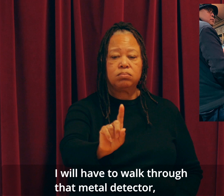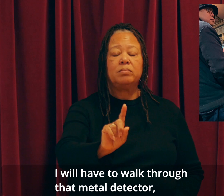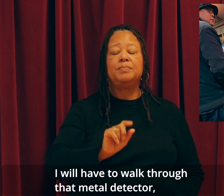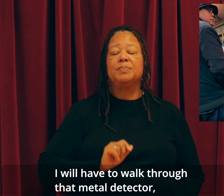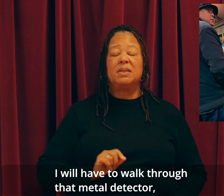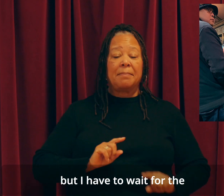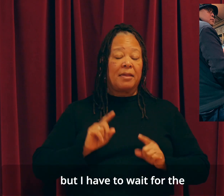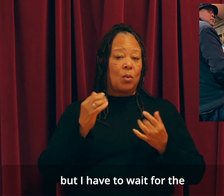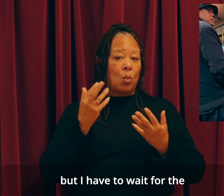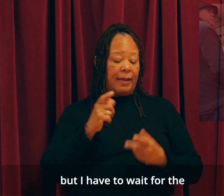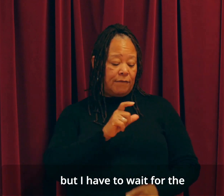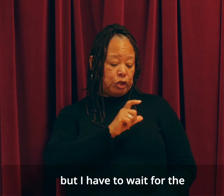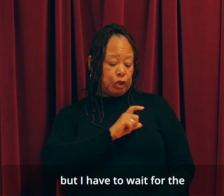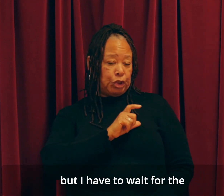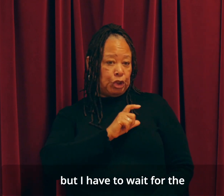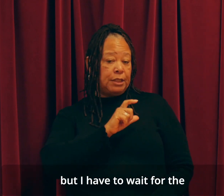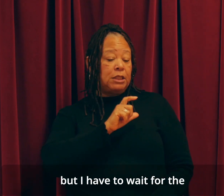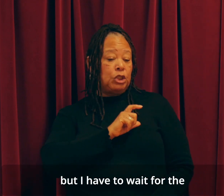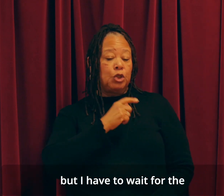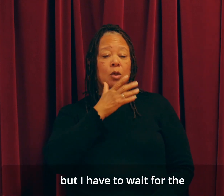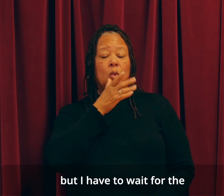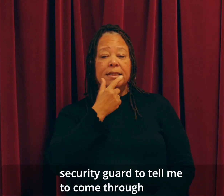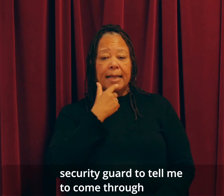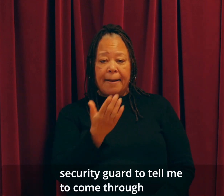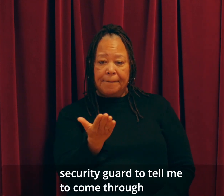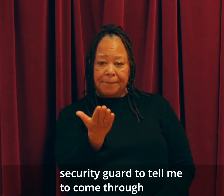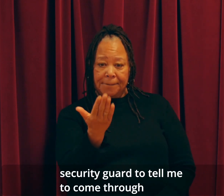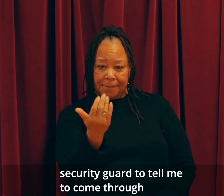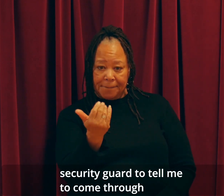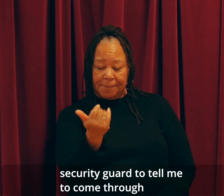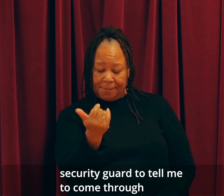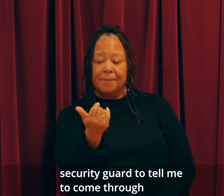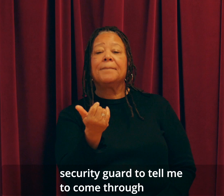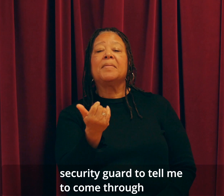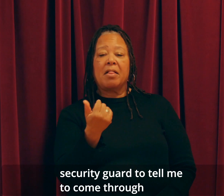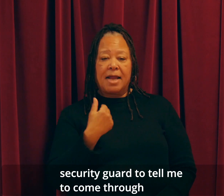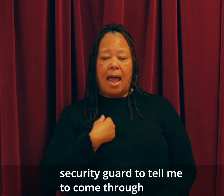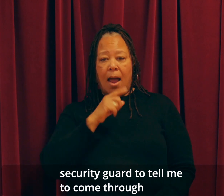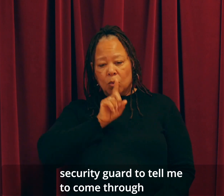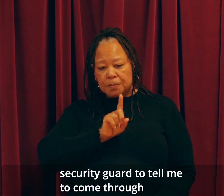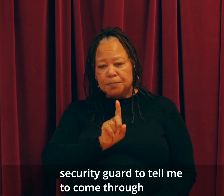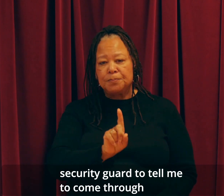I will have to walk through that metal detector, but I have to wait for the security guard to tell me to come